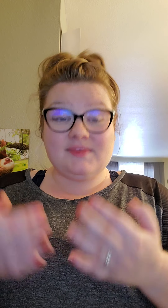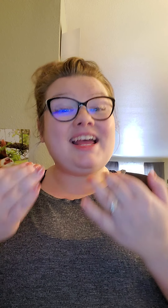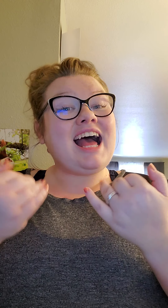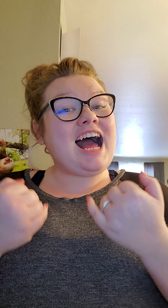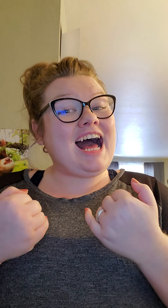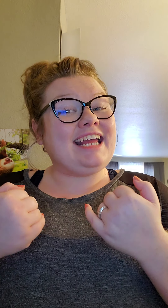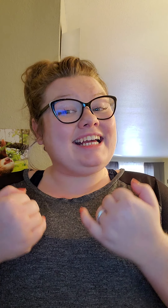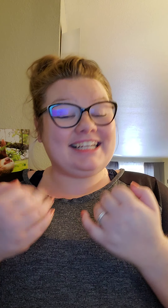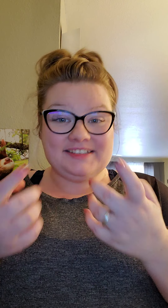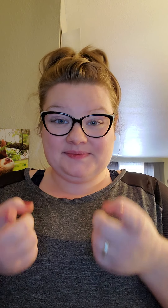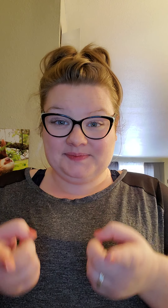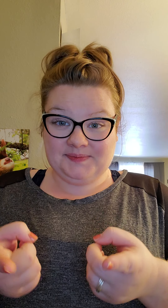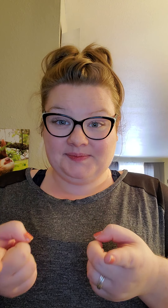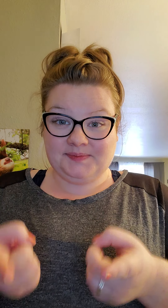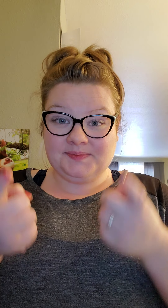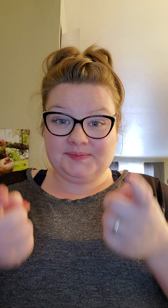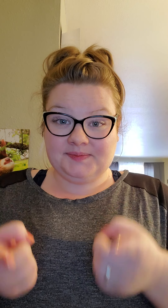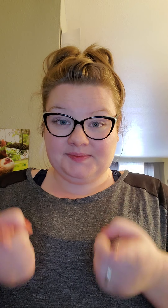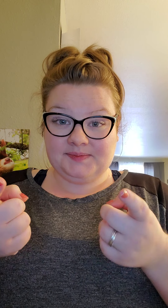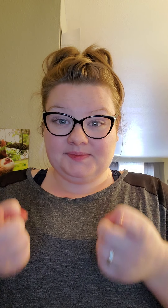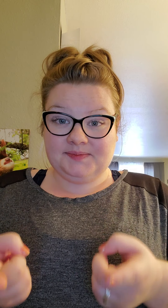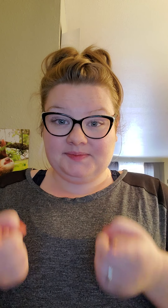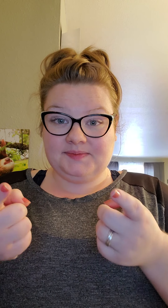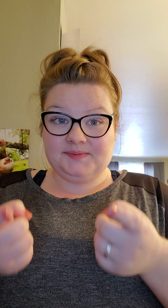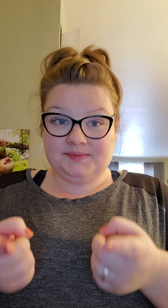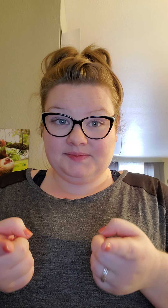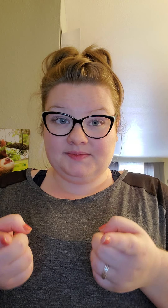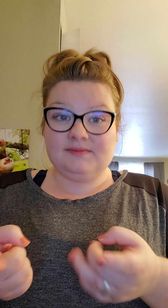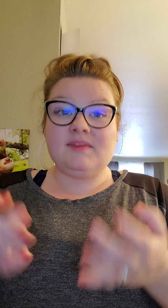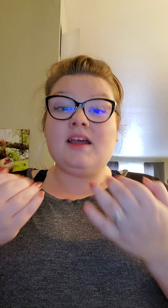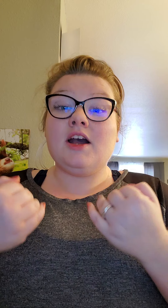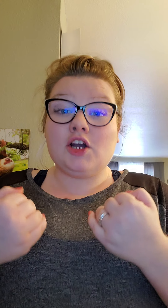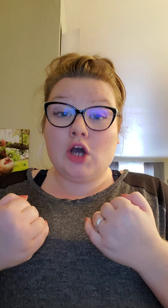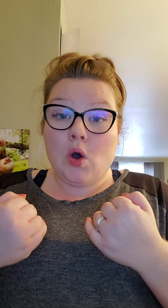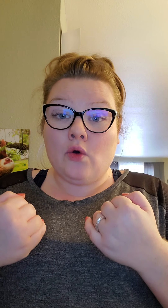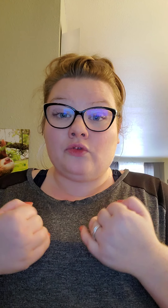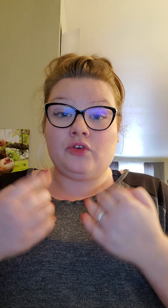moan, hike, cove.